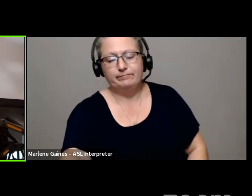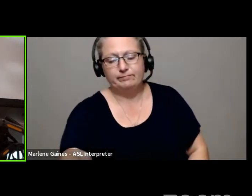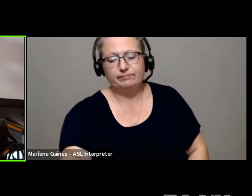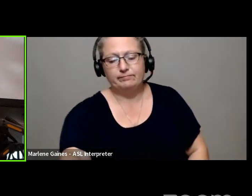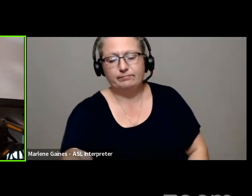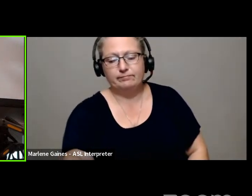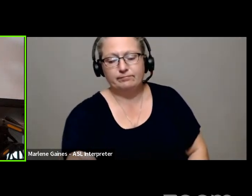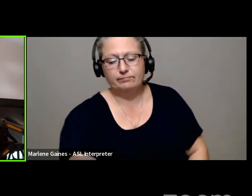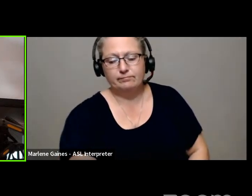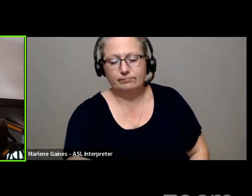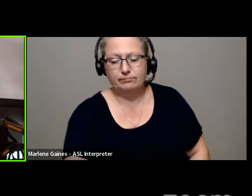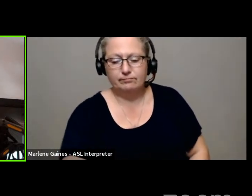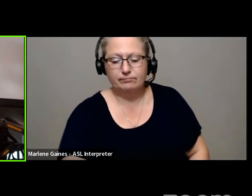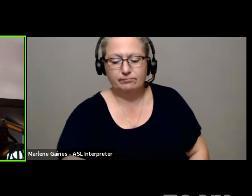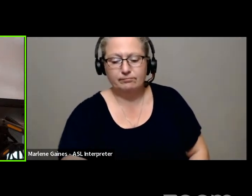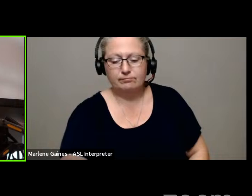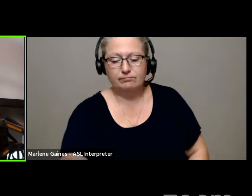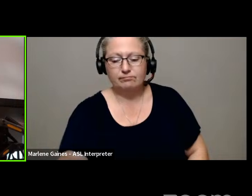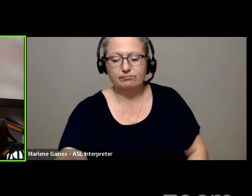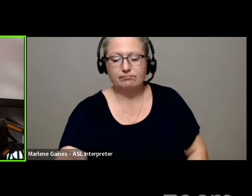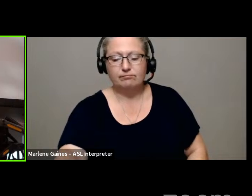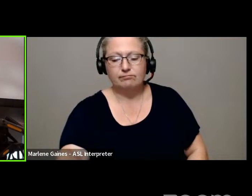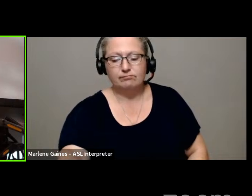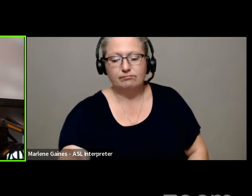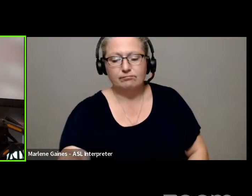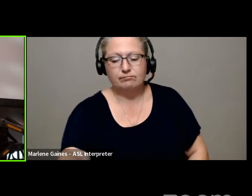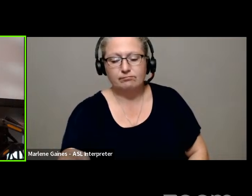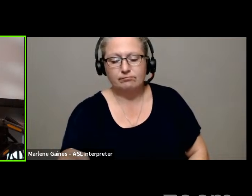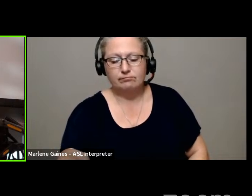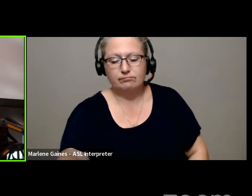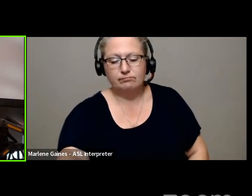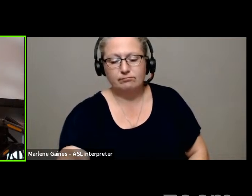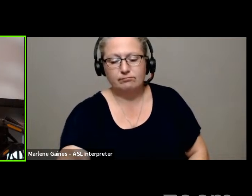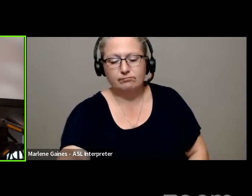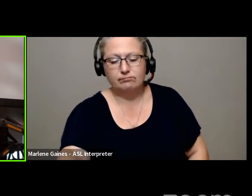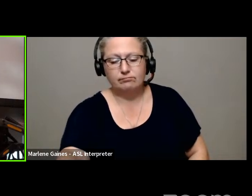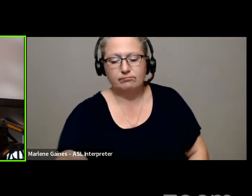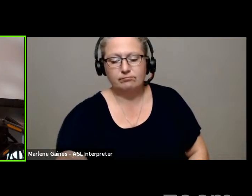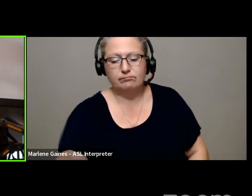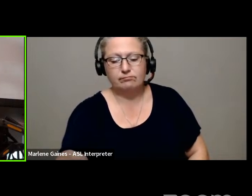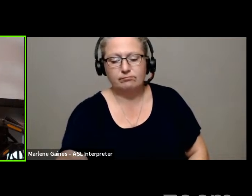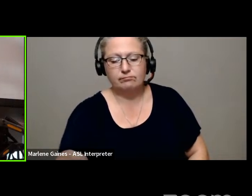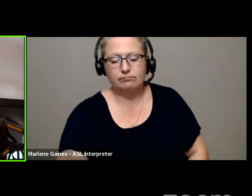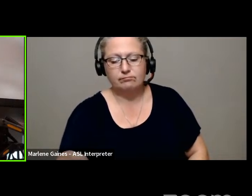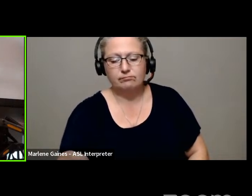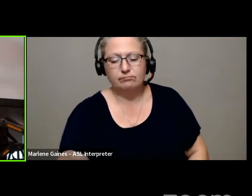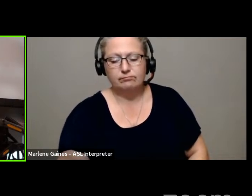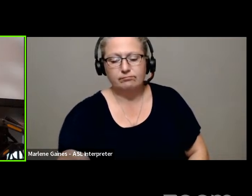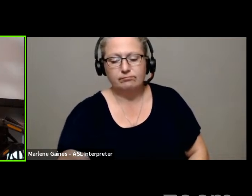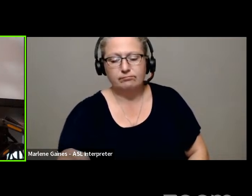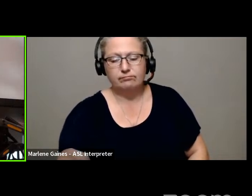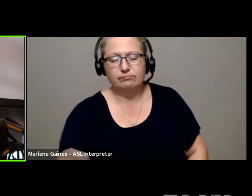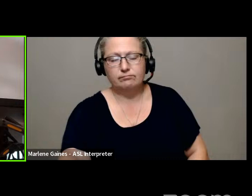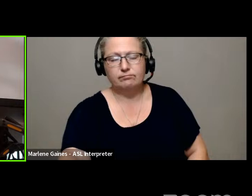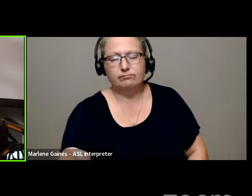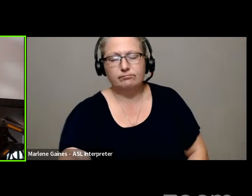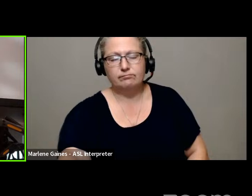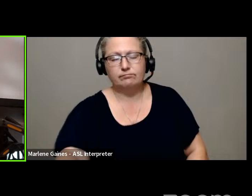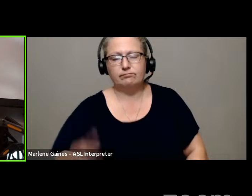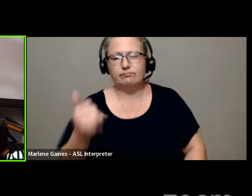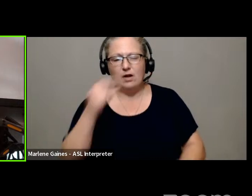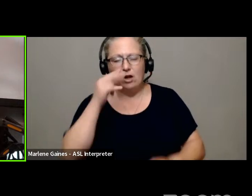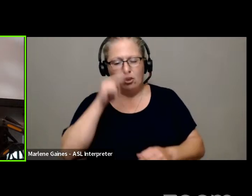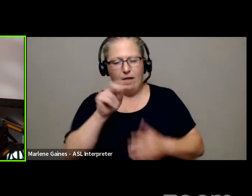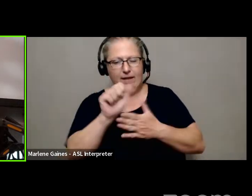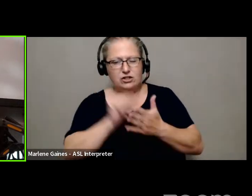And I think those are my only comments. Let me get to the rest of my agenda here.